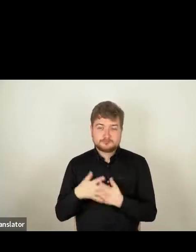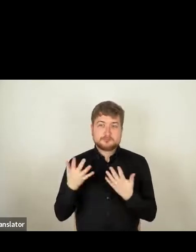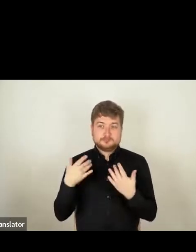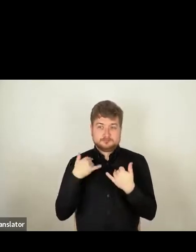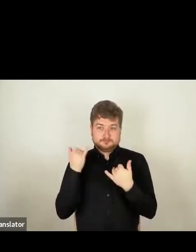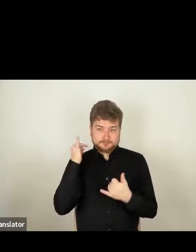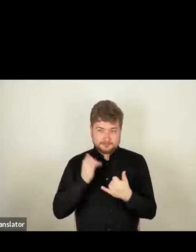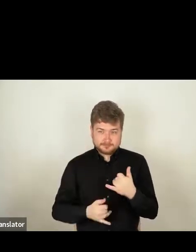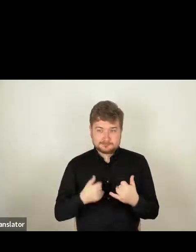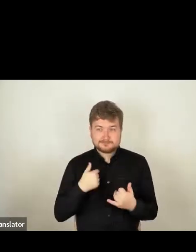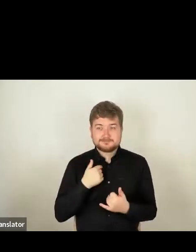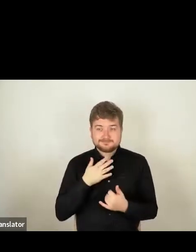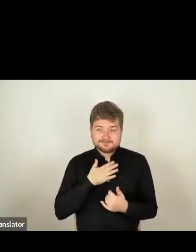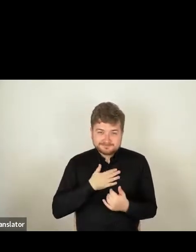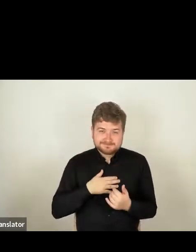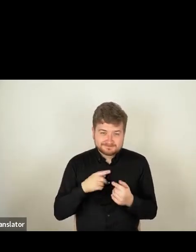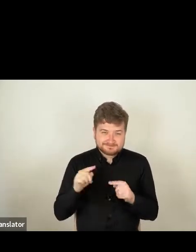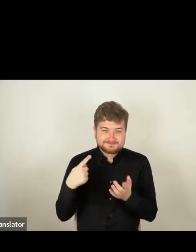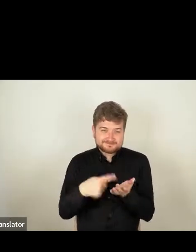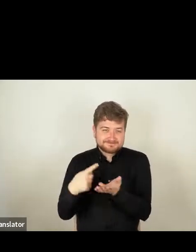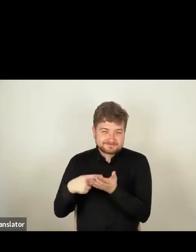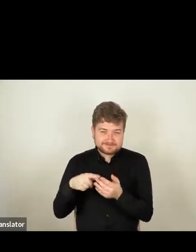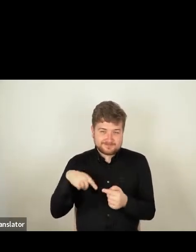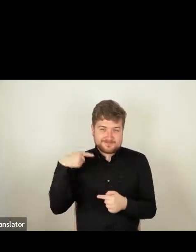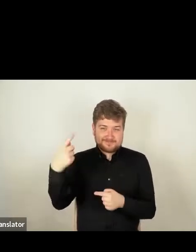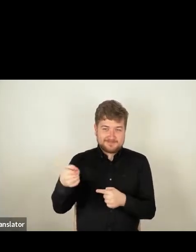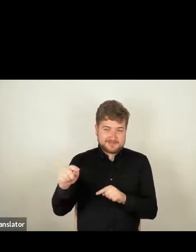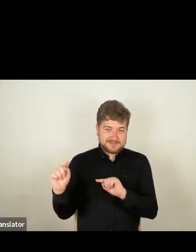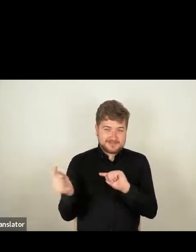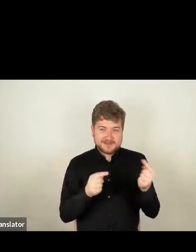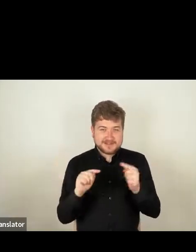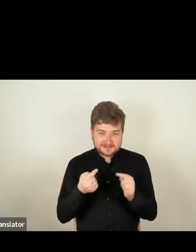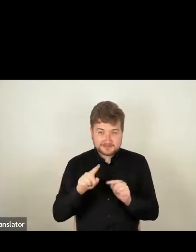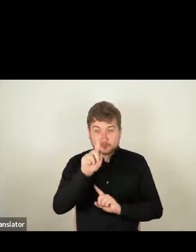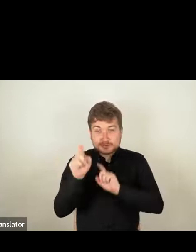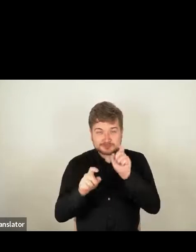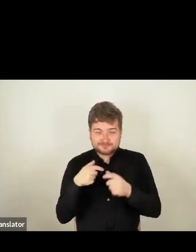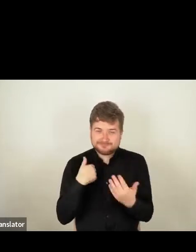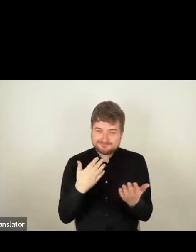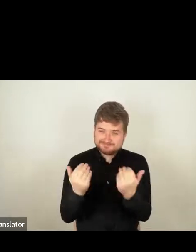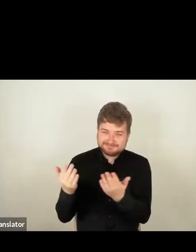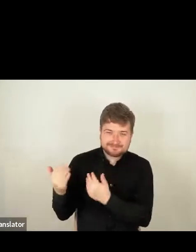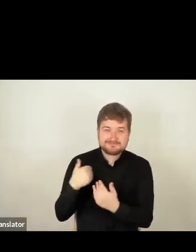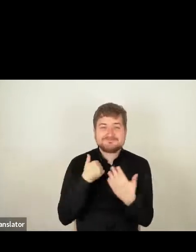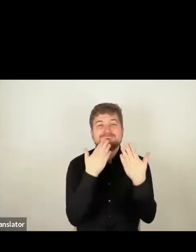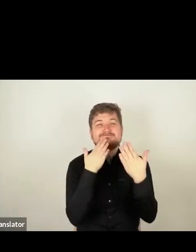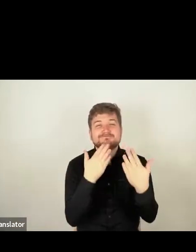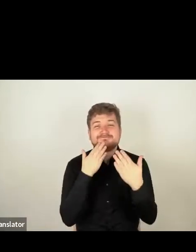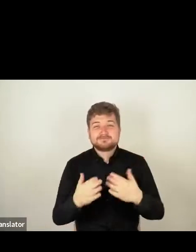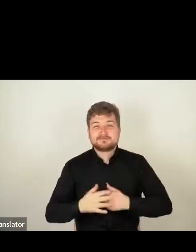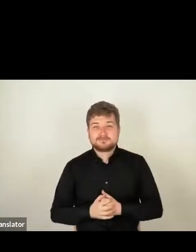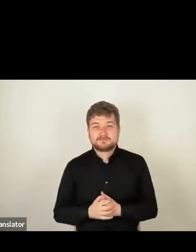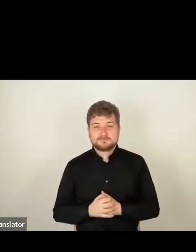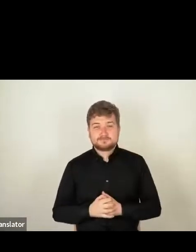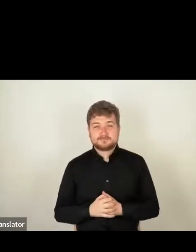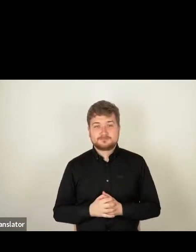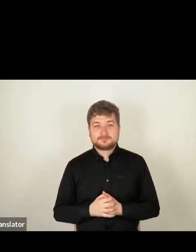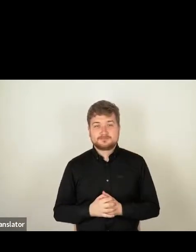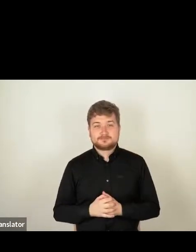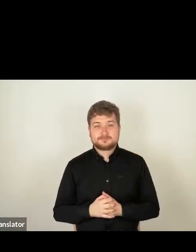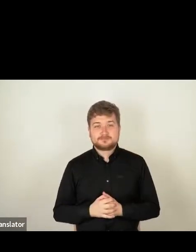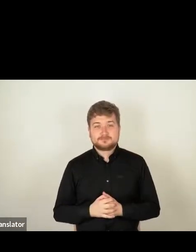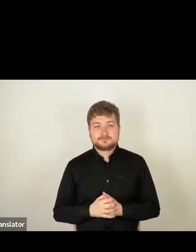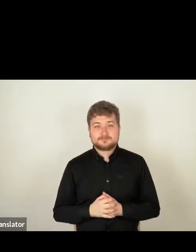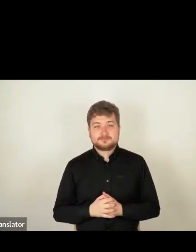us to discuss this and to do a question and answer bit. Thank you, guys. Thank you, Dr. Fry. Thank you a lot